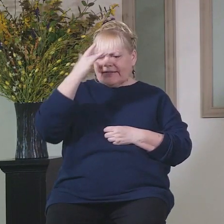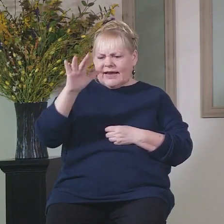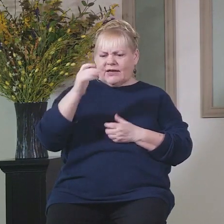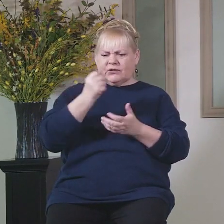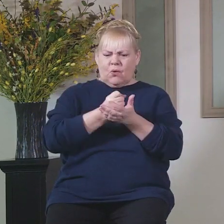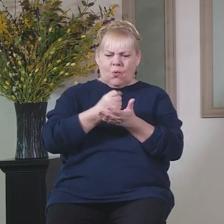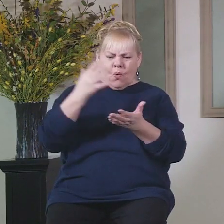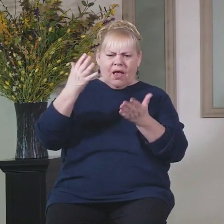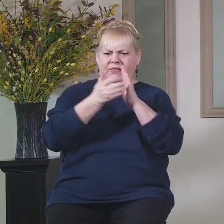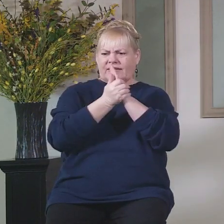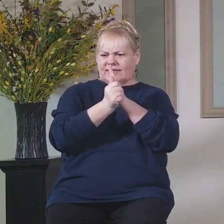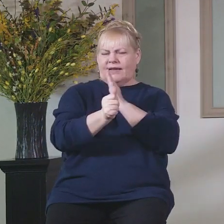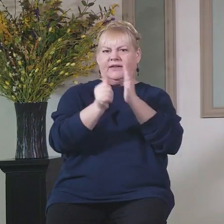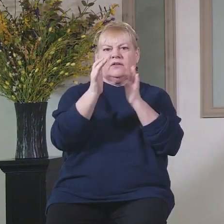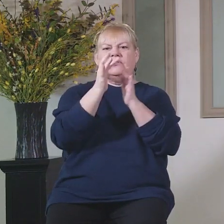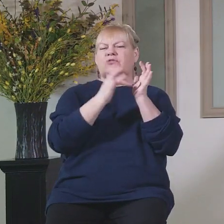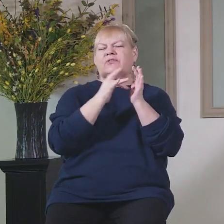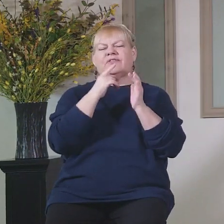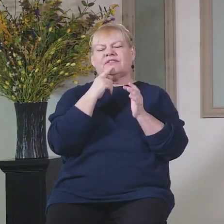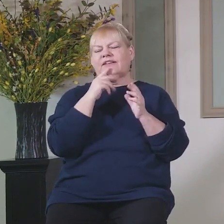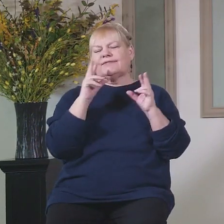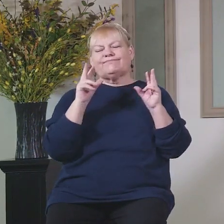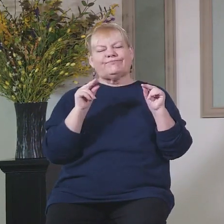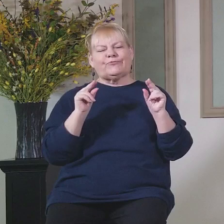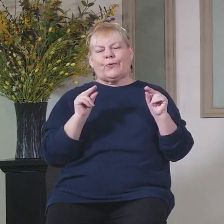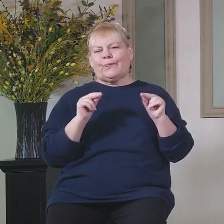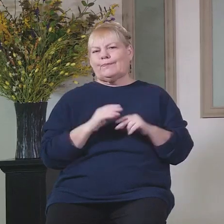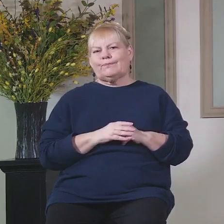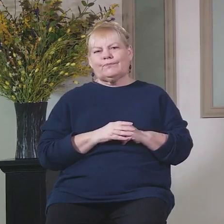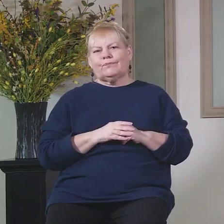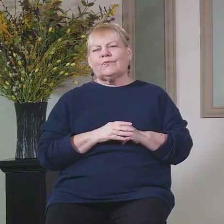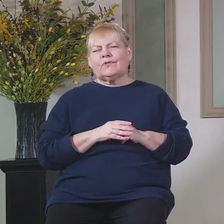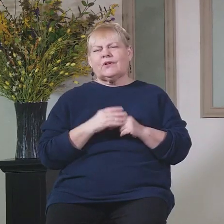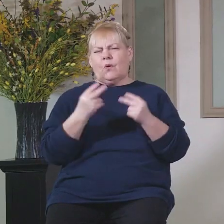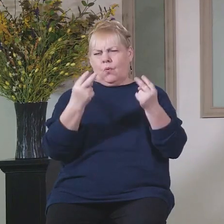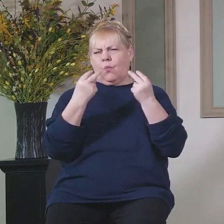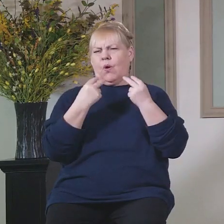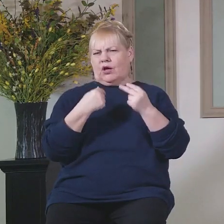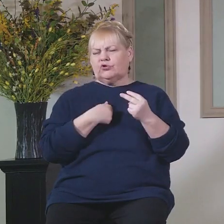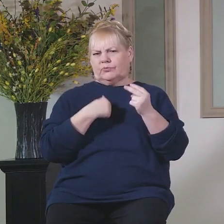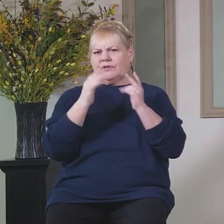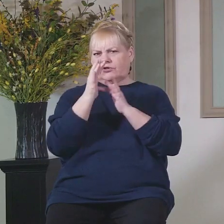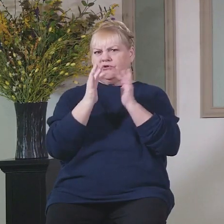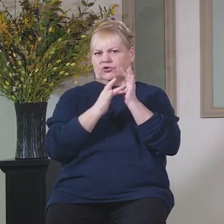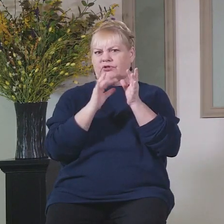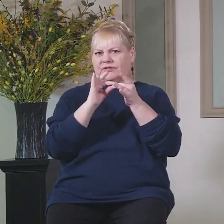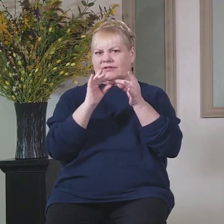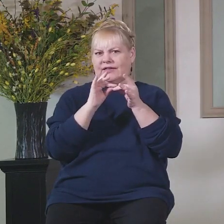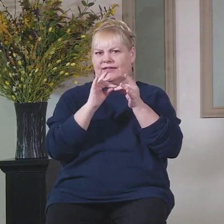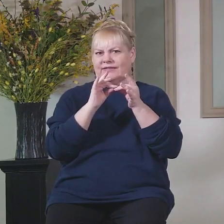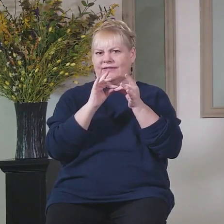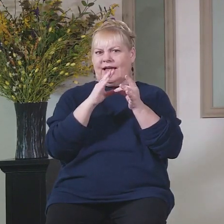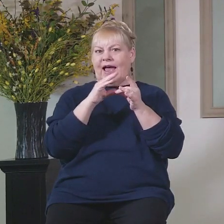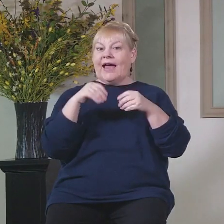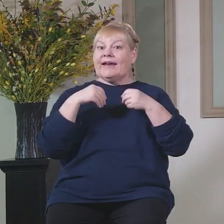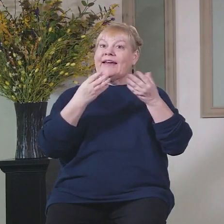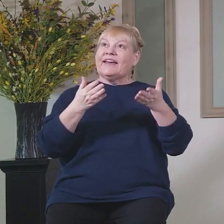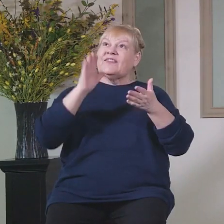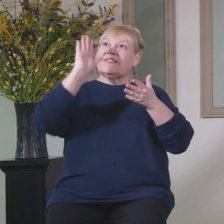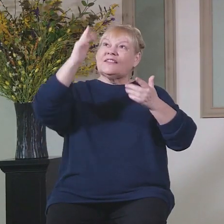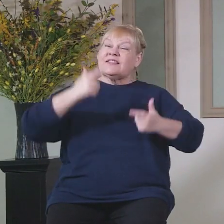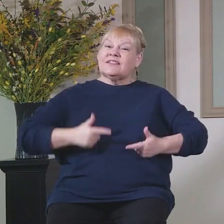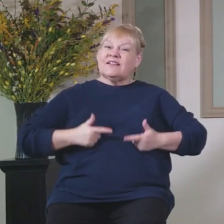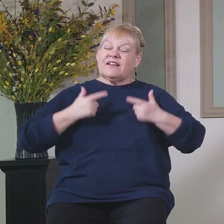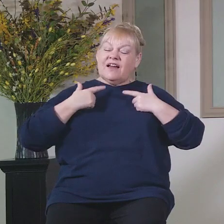wealth, and talent. Jesus says, no. Watch how I do it. And He gives His life on